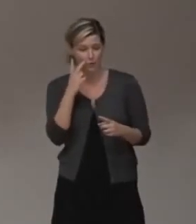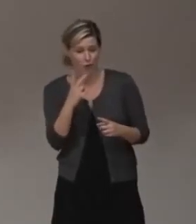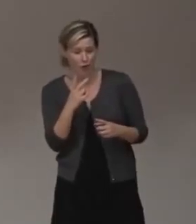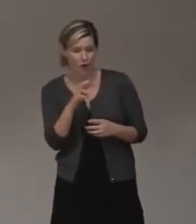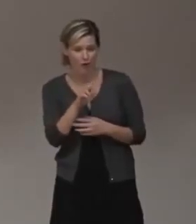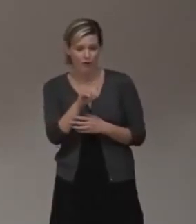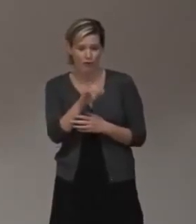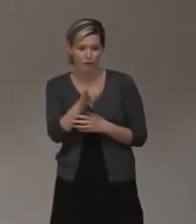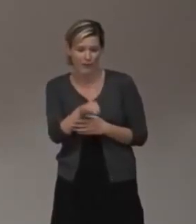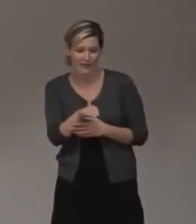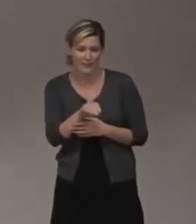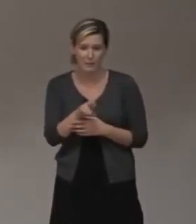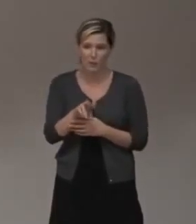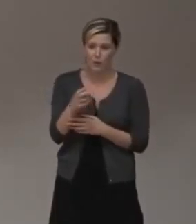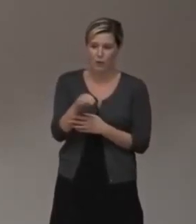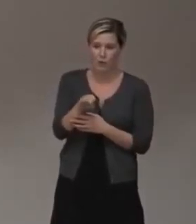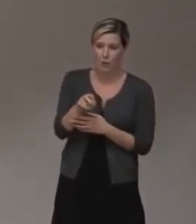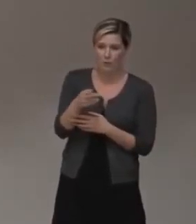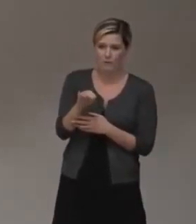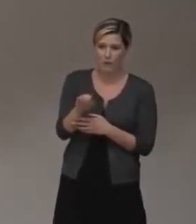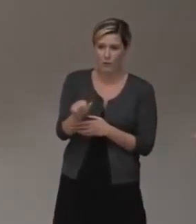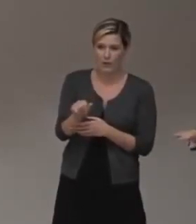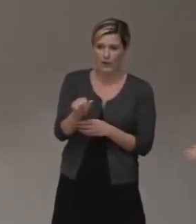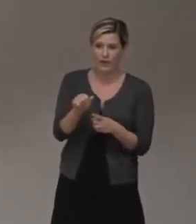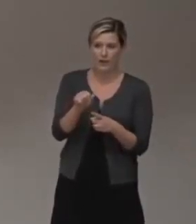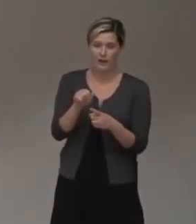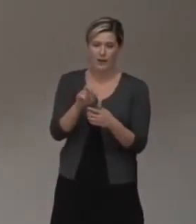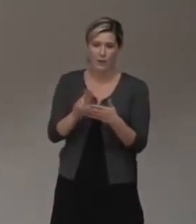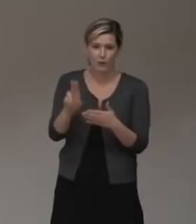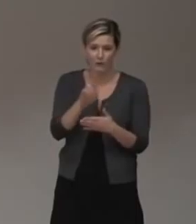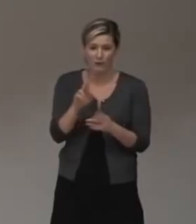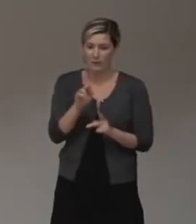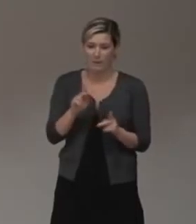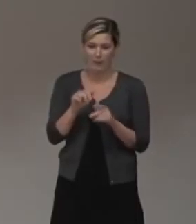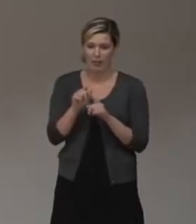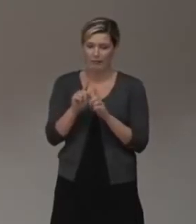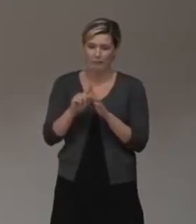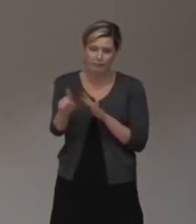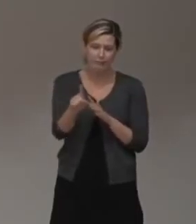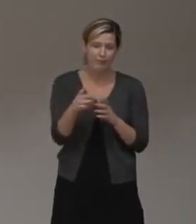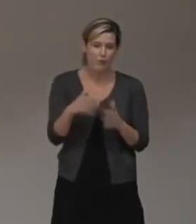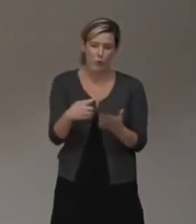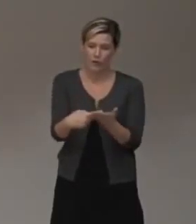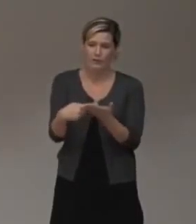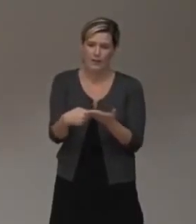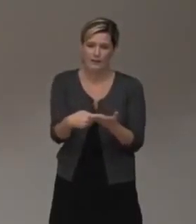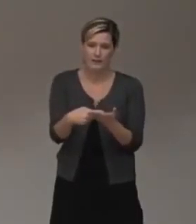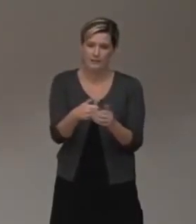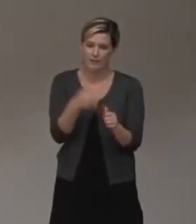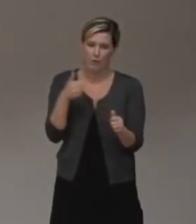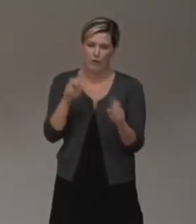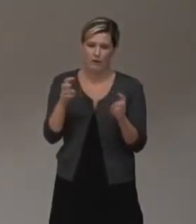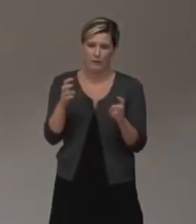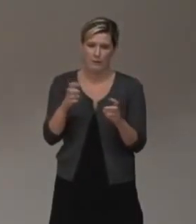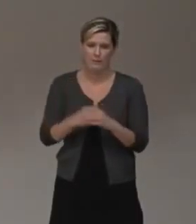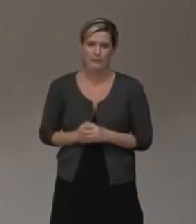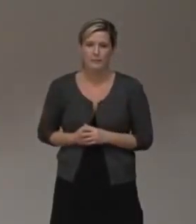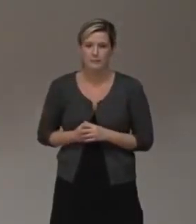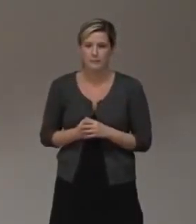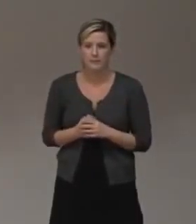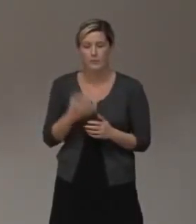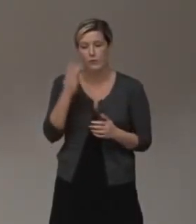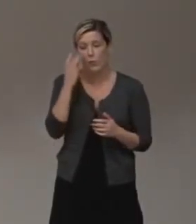some homophobia in the community, and people just want to disappear, they don't want to talk about it. So the reason I